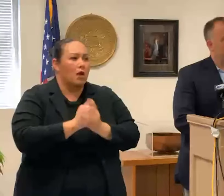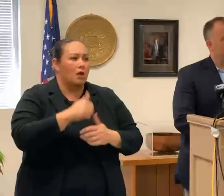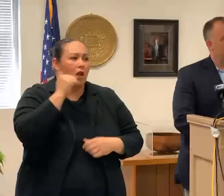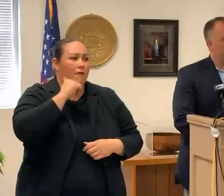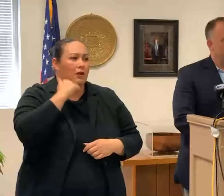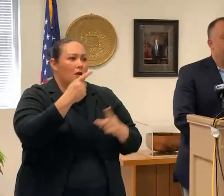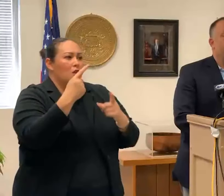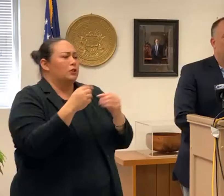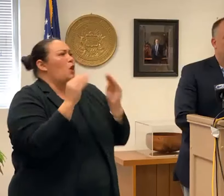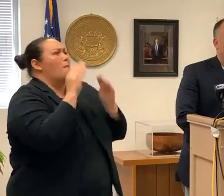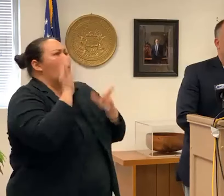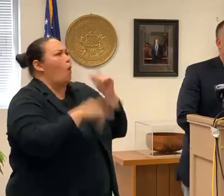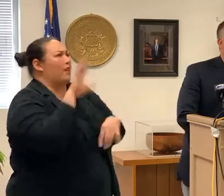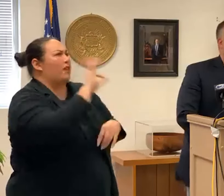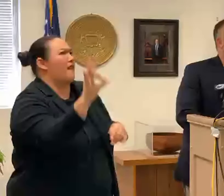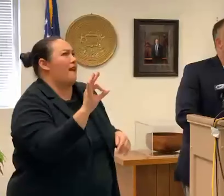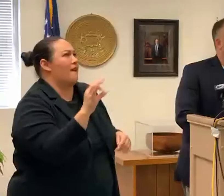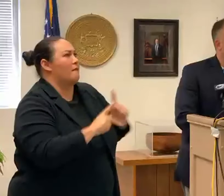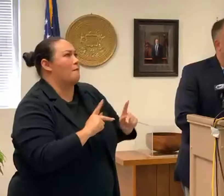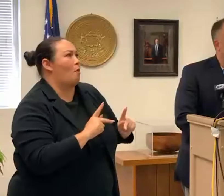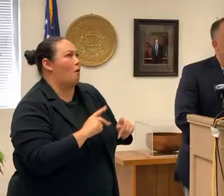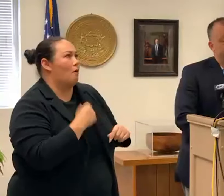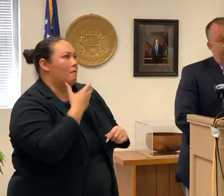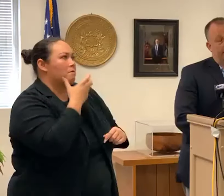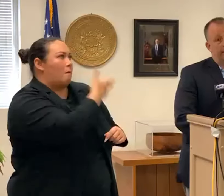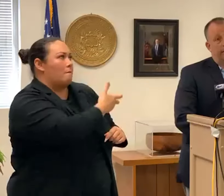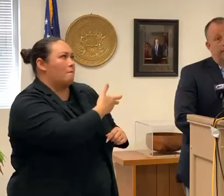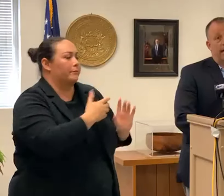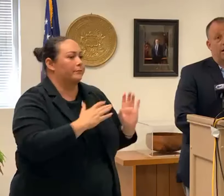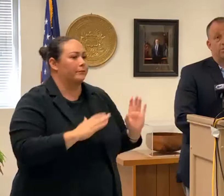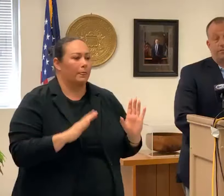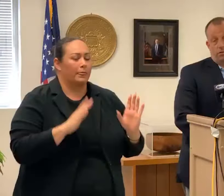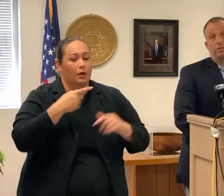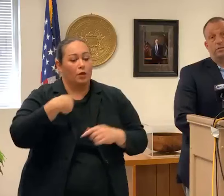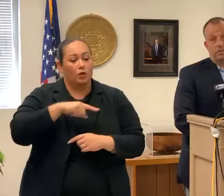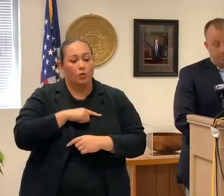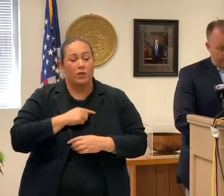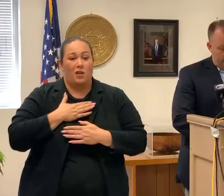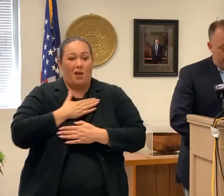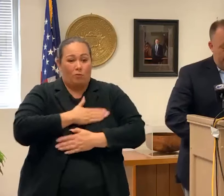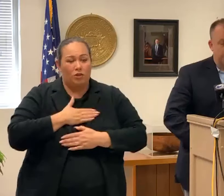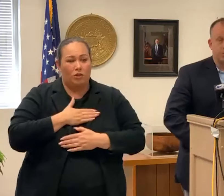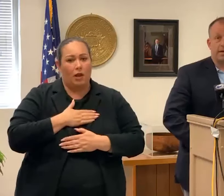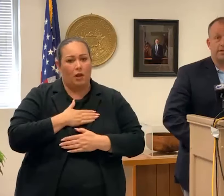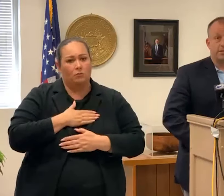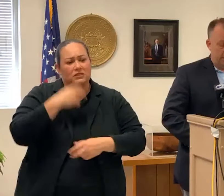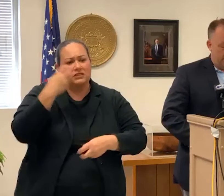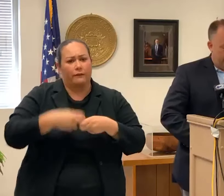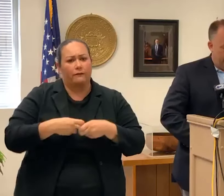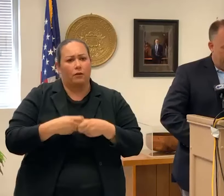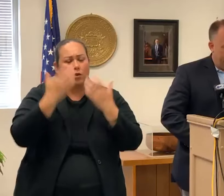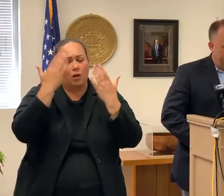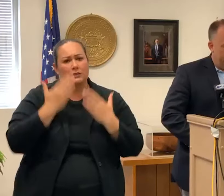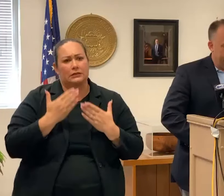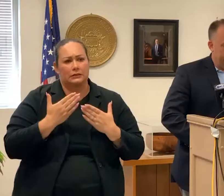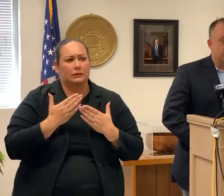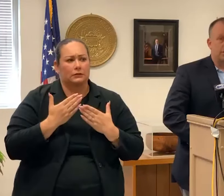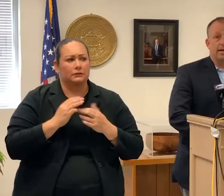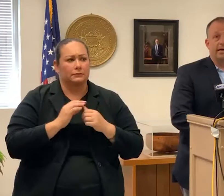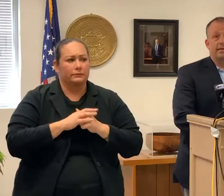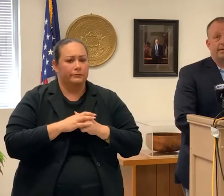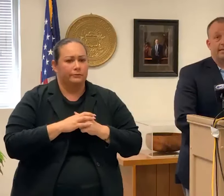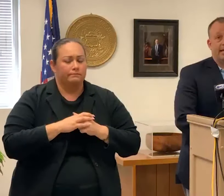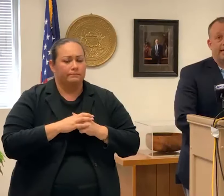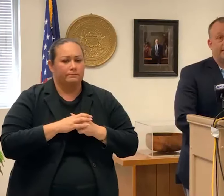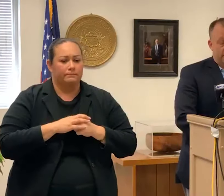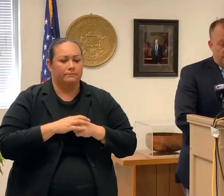More than 99. So we do appreciate how difficult this has been. It has been tragic. In addition